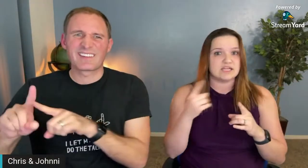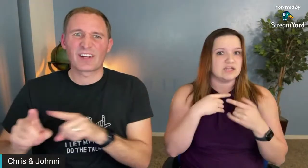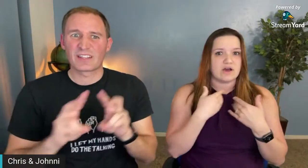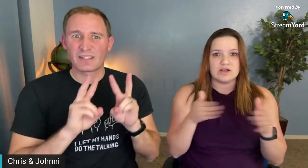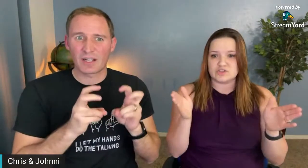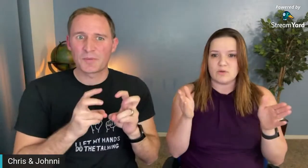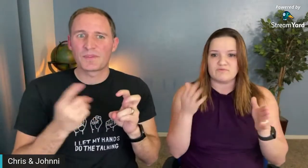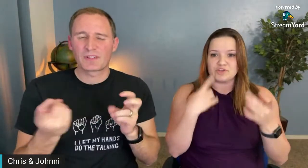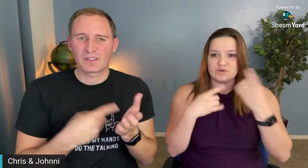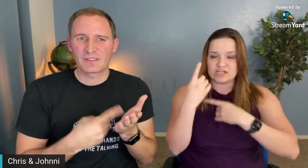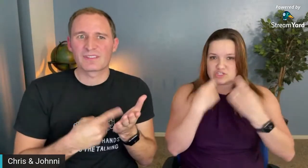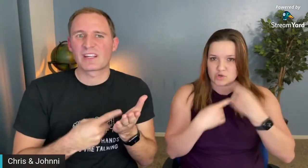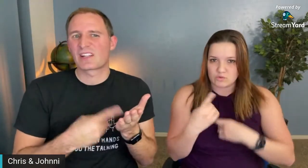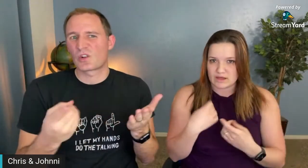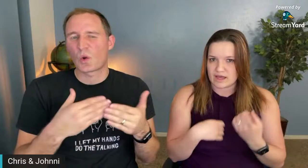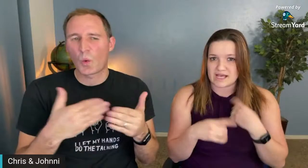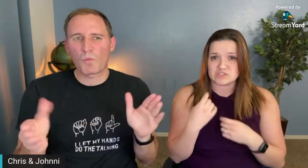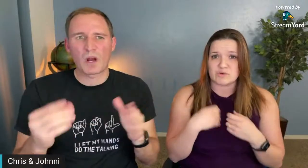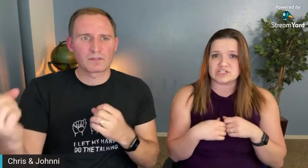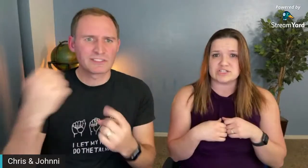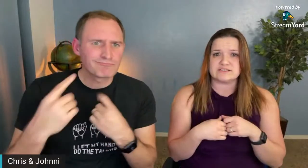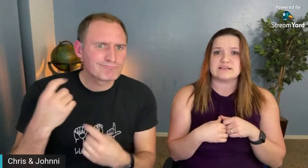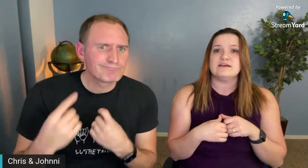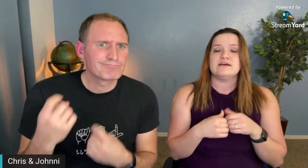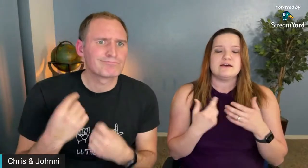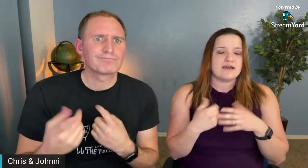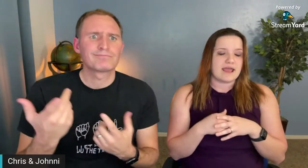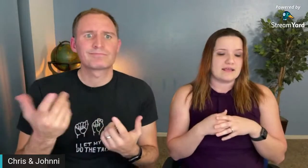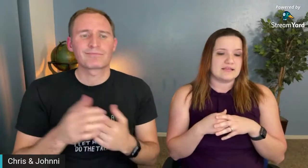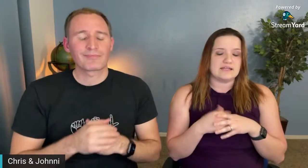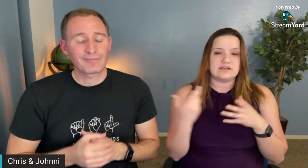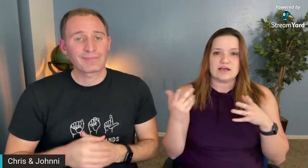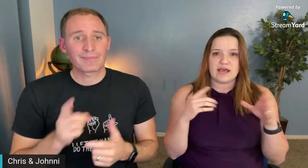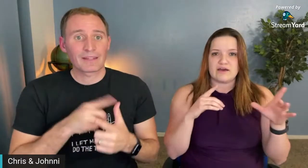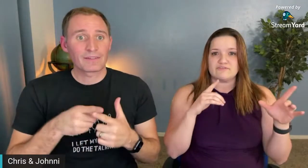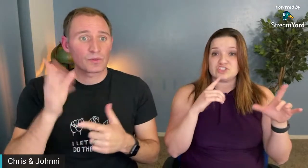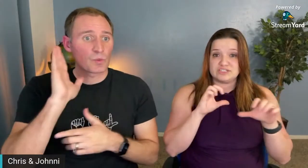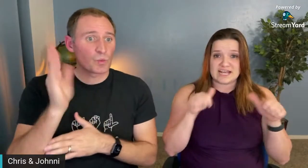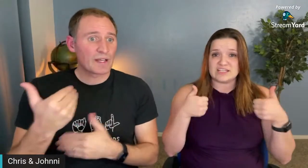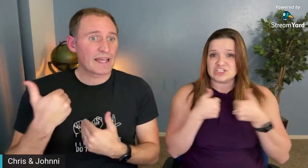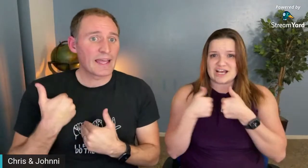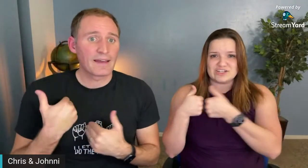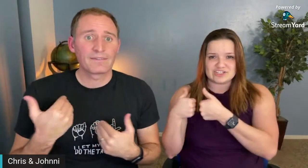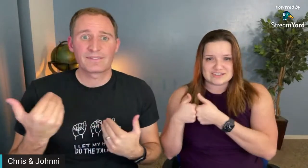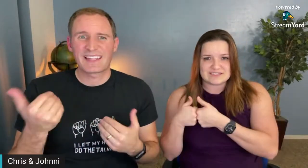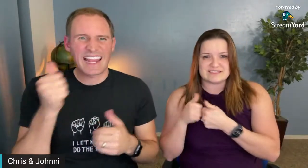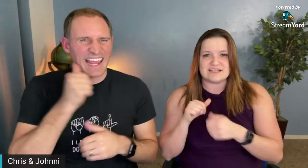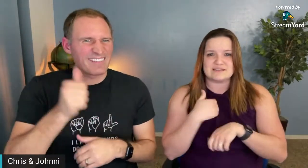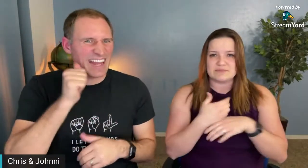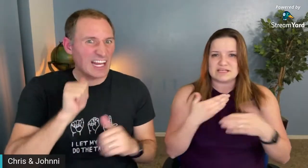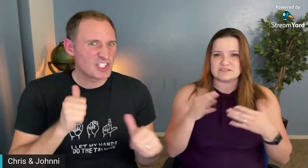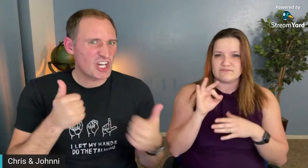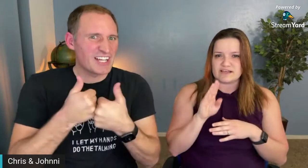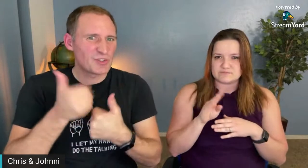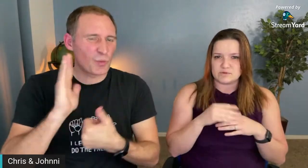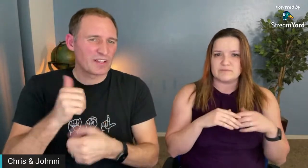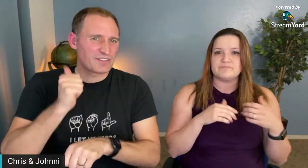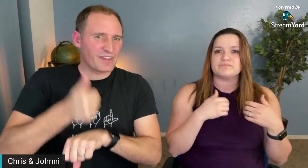and it's open for you guys to ask questions. And then he'll have daily challenges. He sets up things on Facebook,